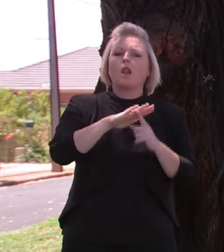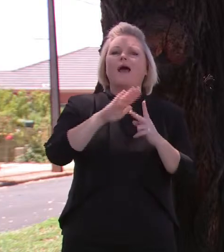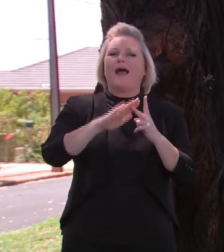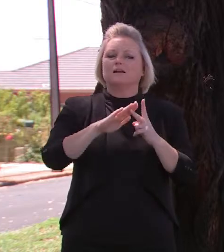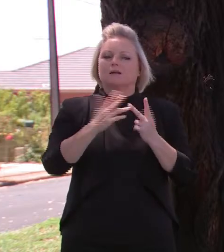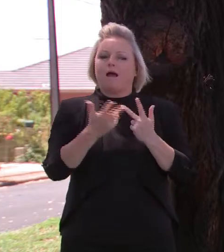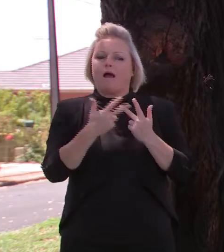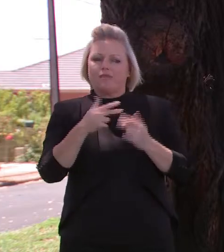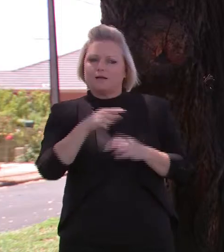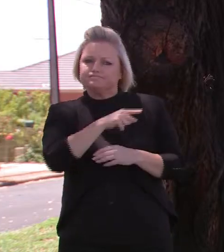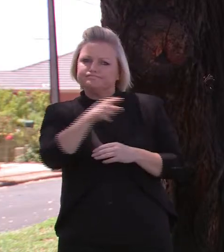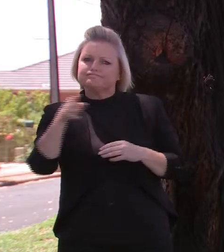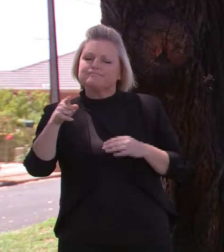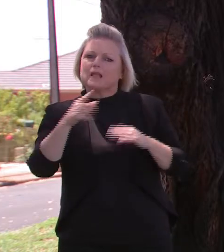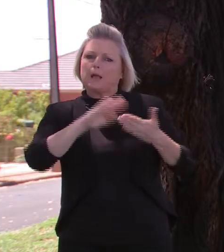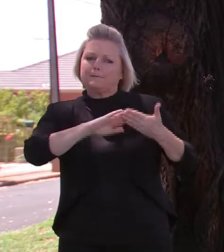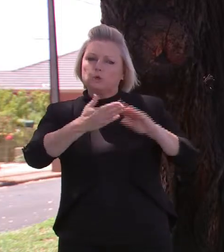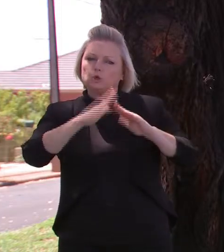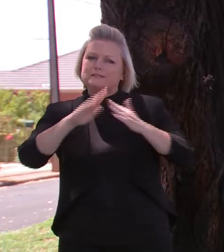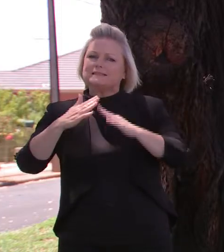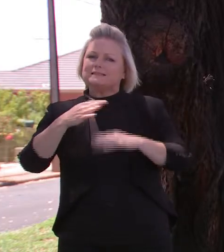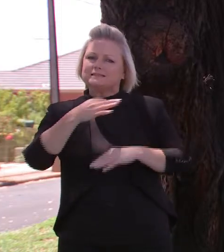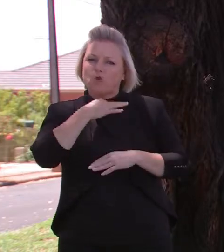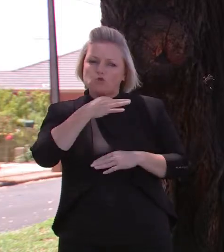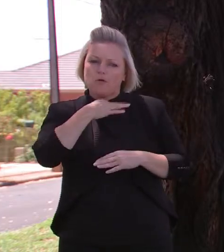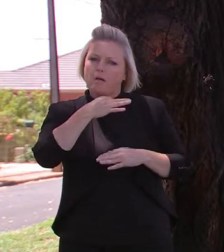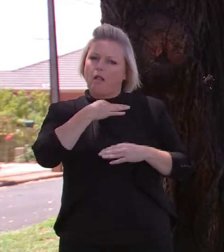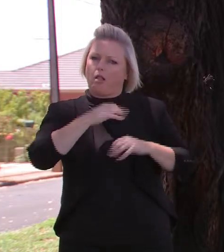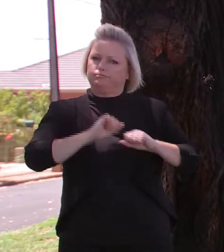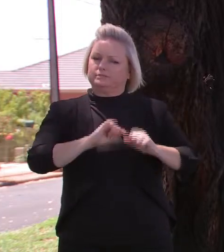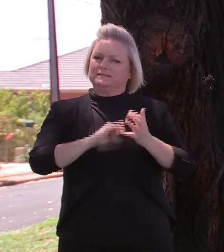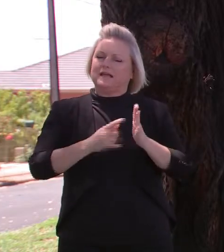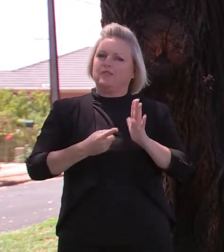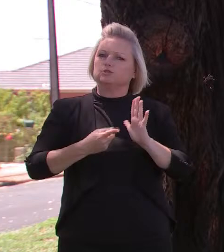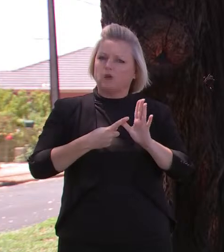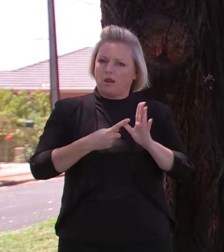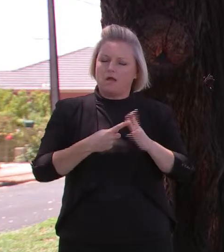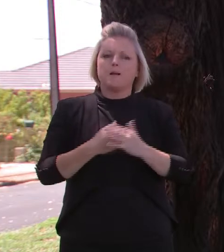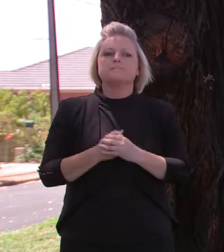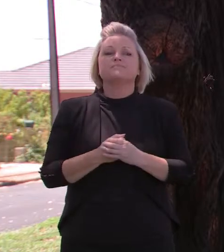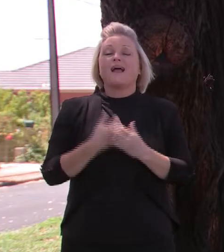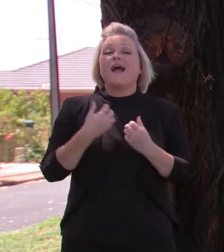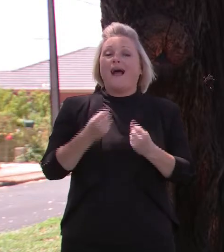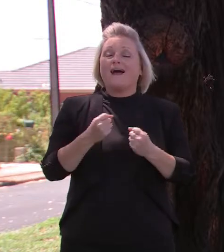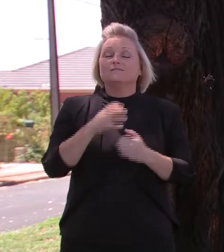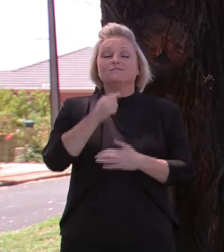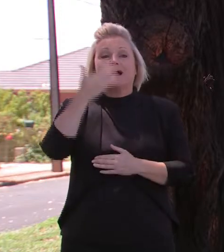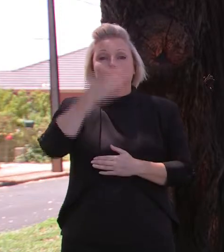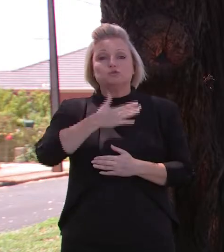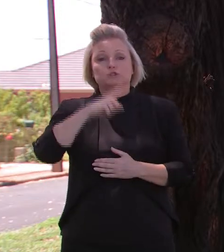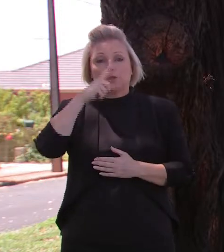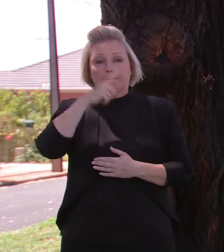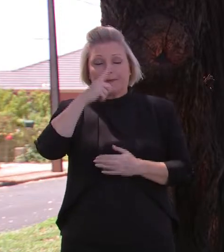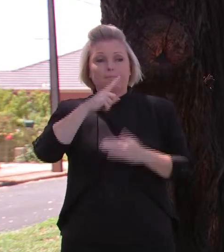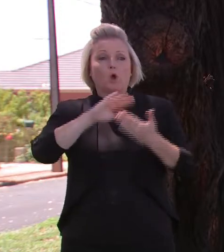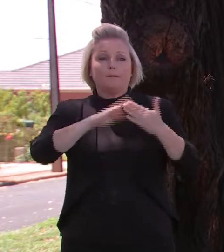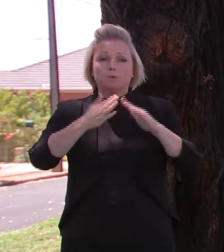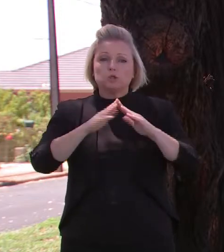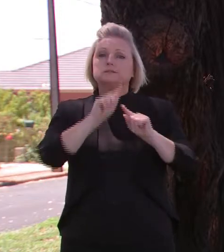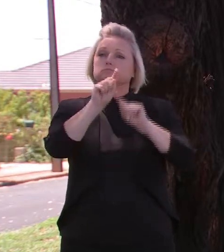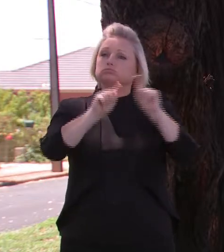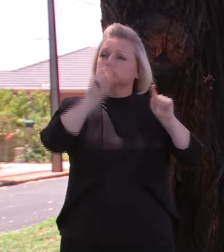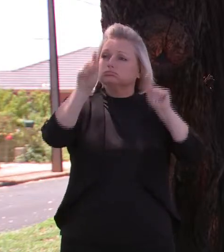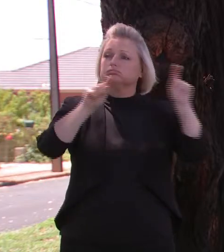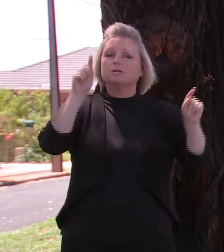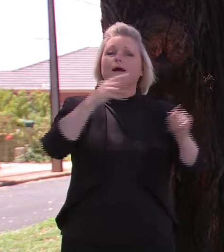1,000 members of the Aboriginal community in South Australia who are COVID positive. The vast majority of those people are